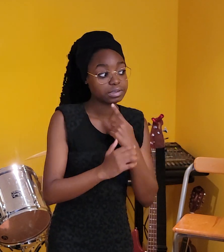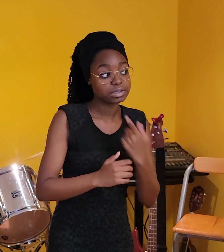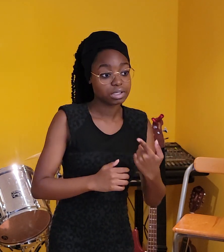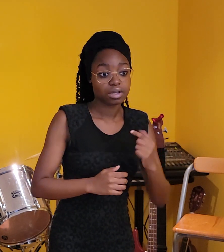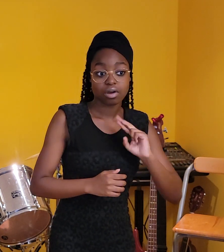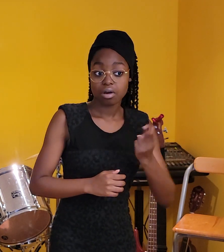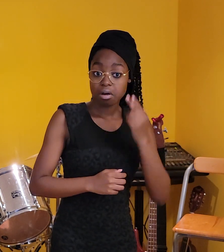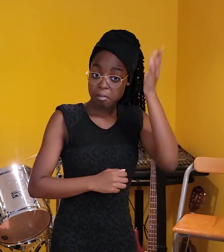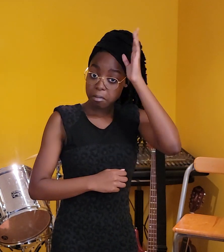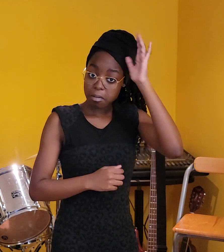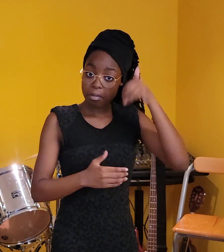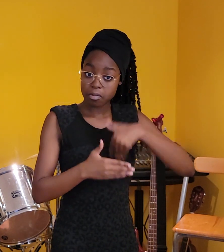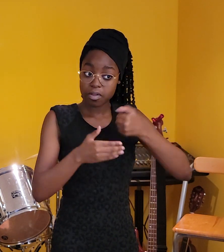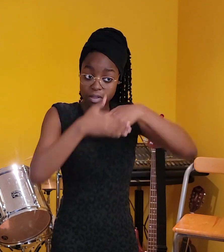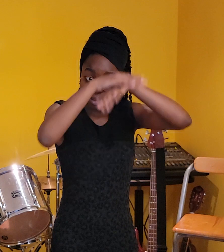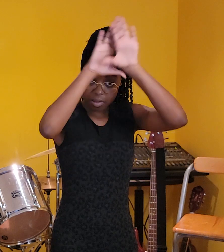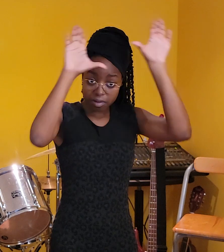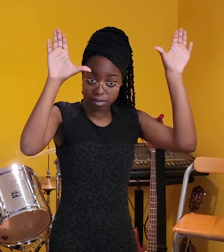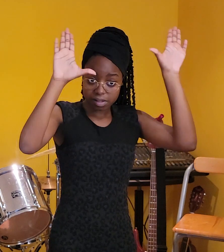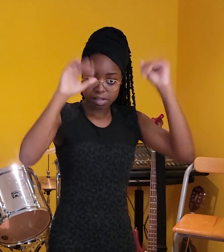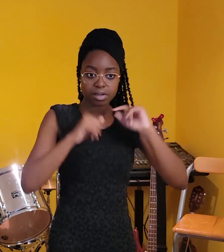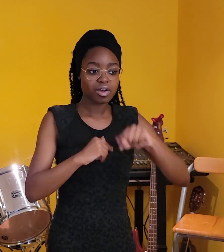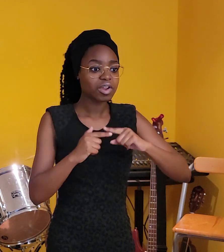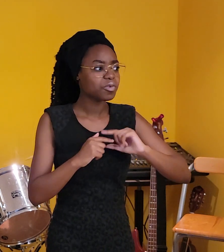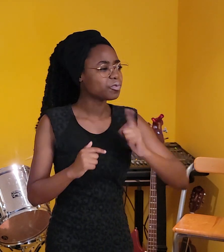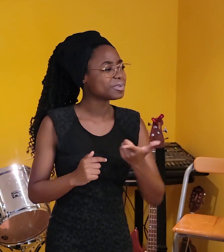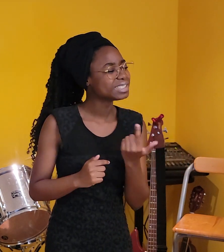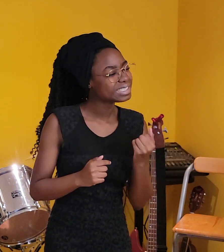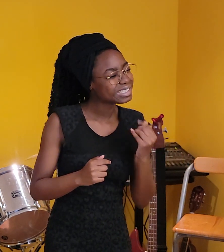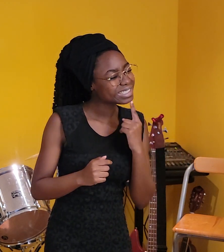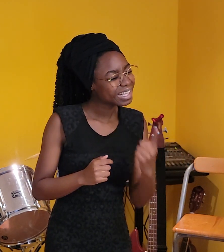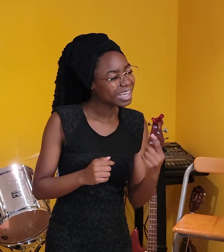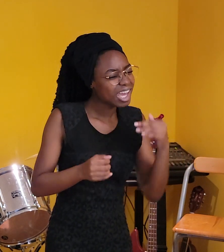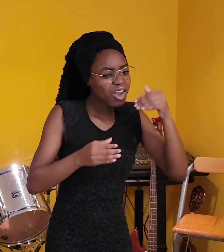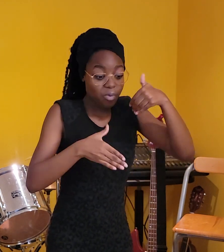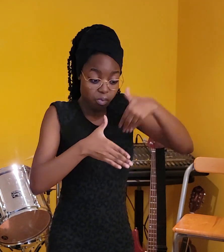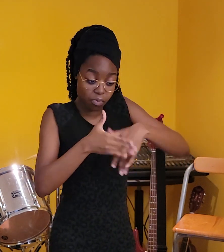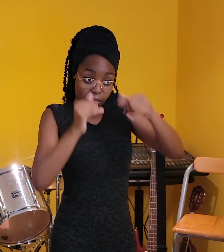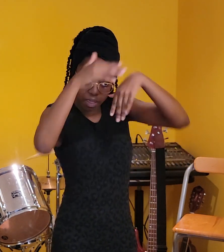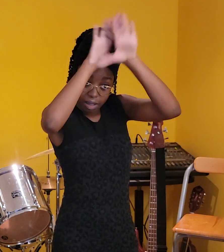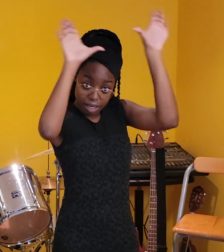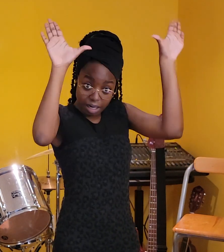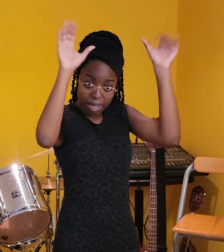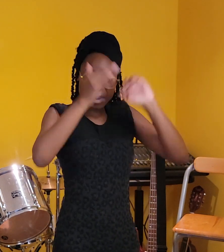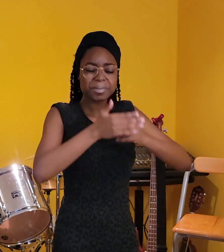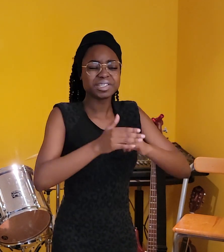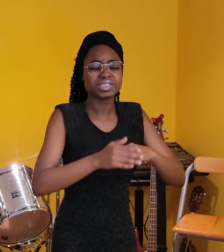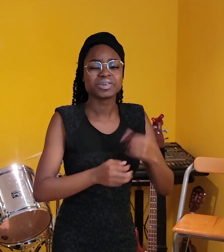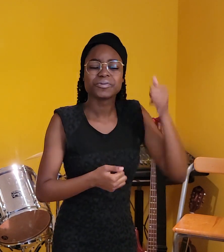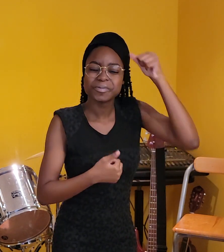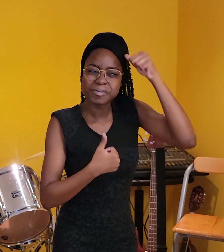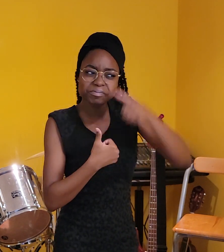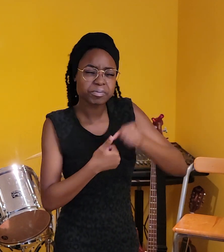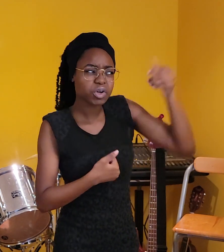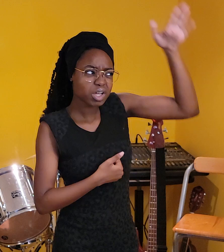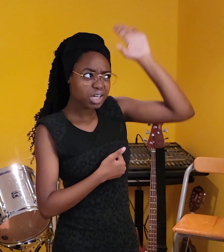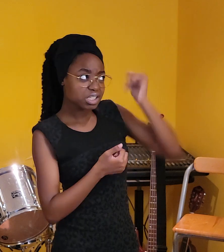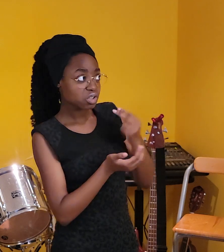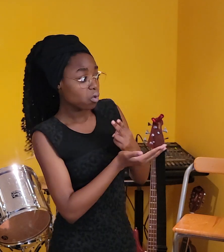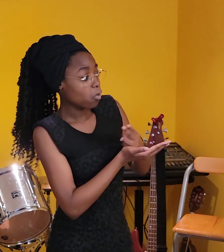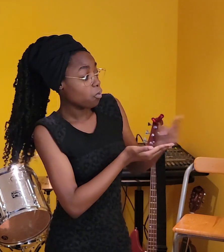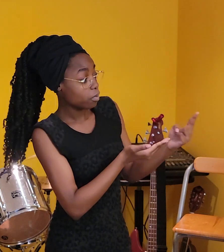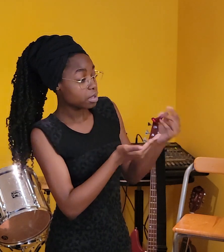Father, who art in heaven." And when we say, "who art in heaven," it means we remember God's holiness and glory, that